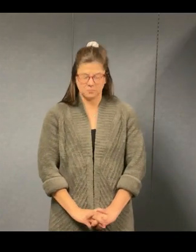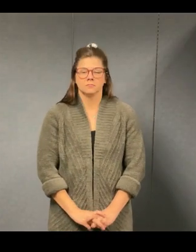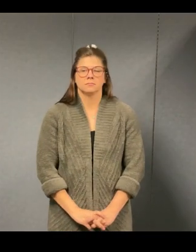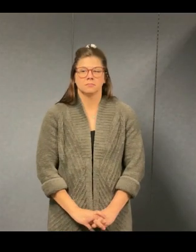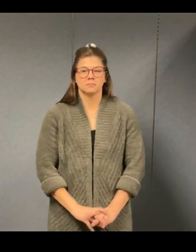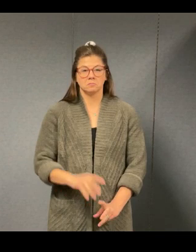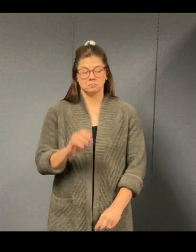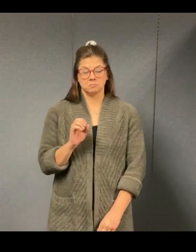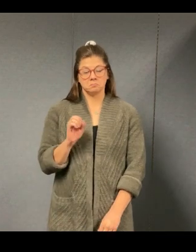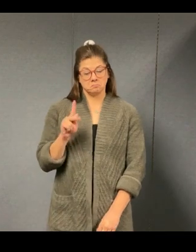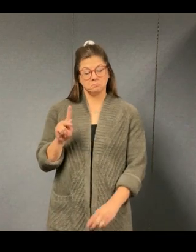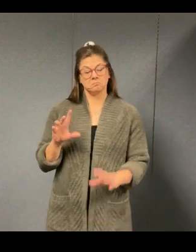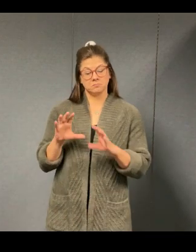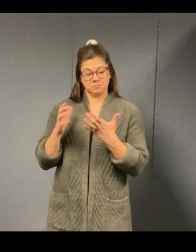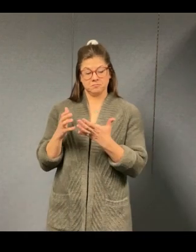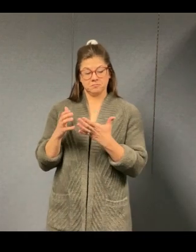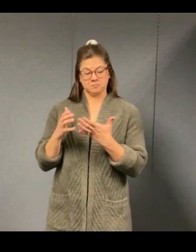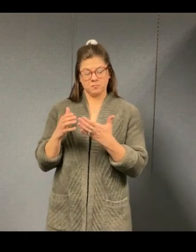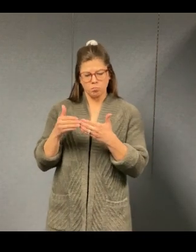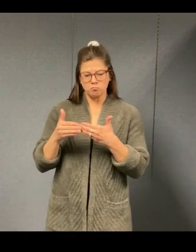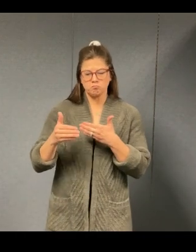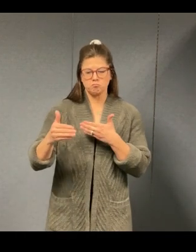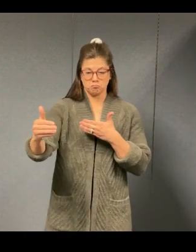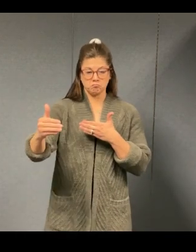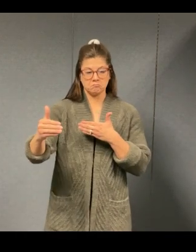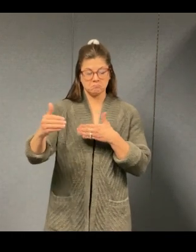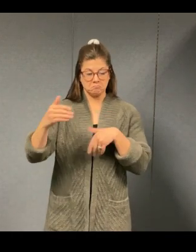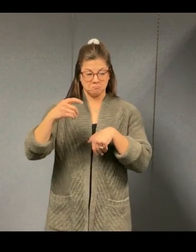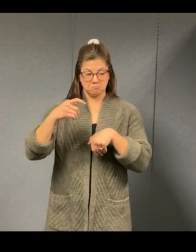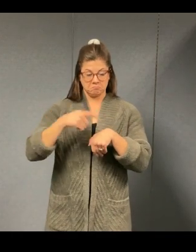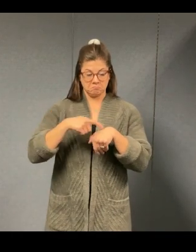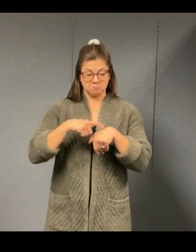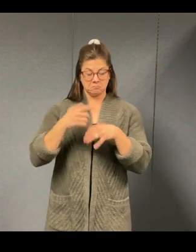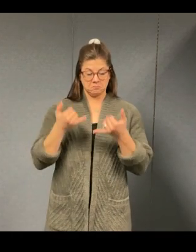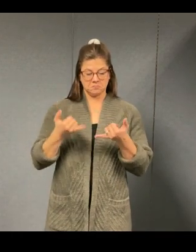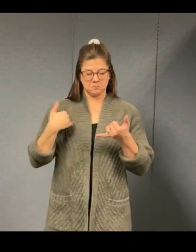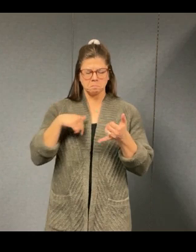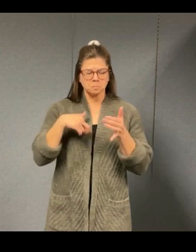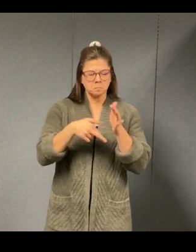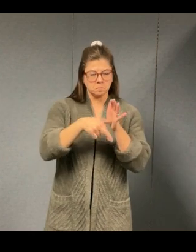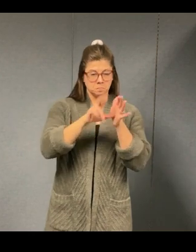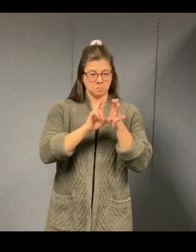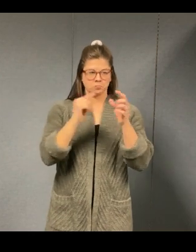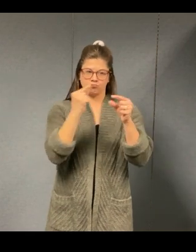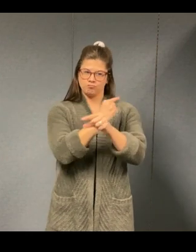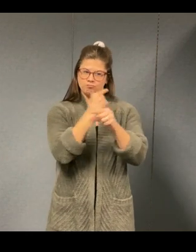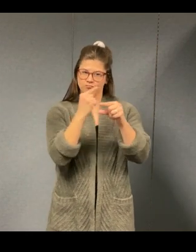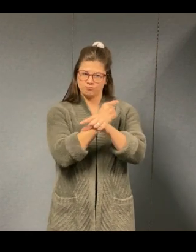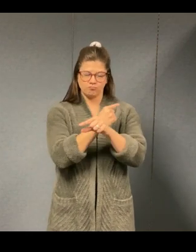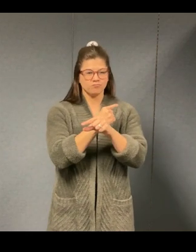Okay, class. For the rest of the period, we are going to review some geometry problems. What we're going to